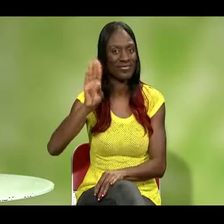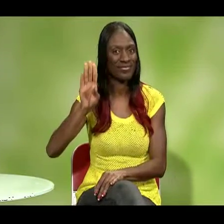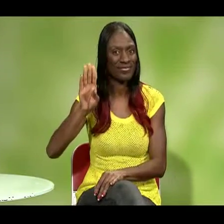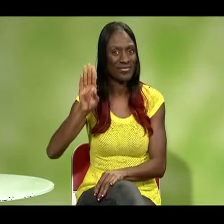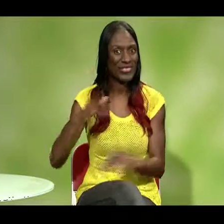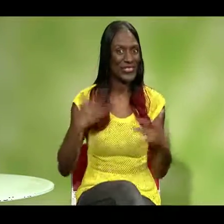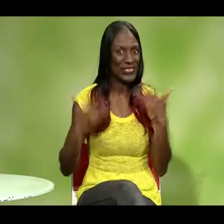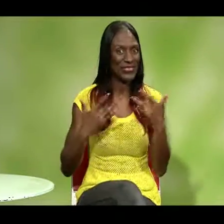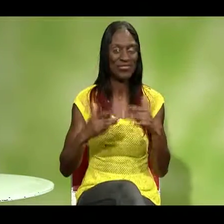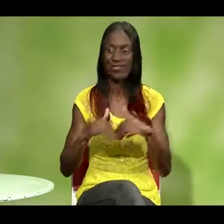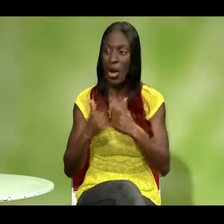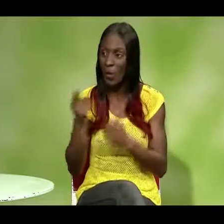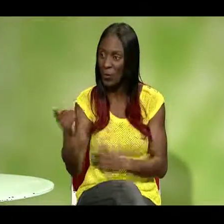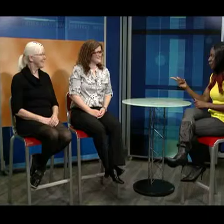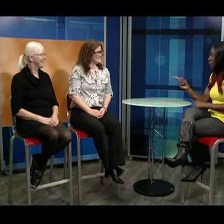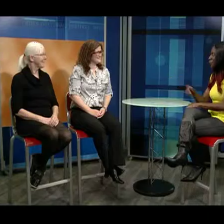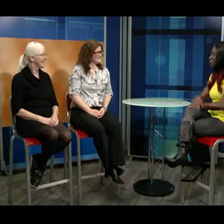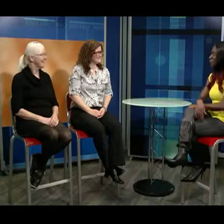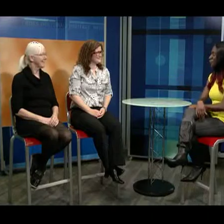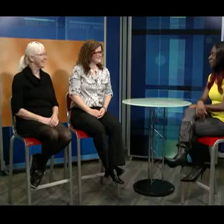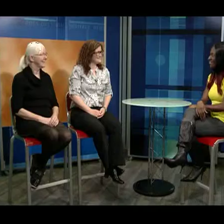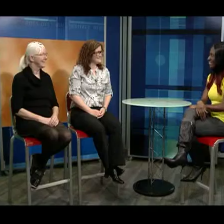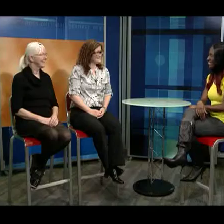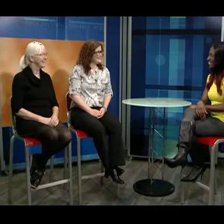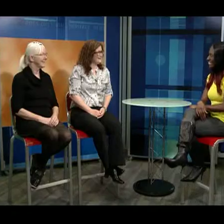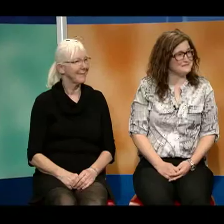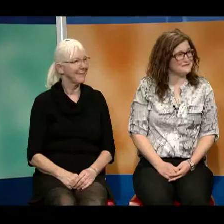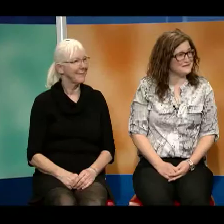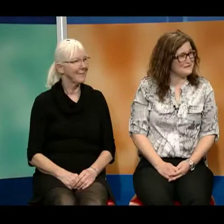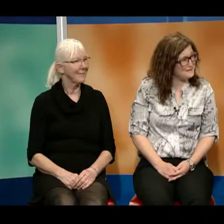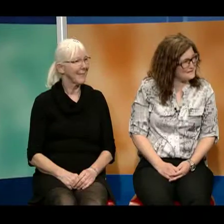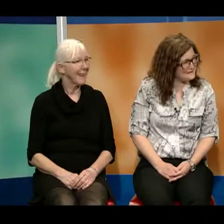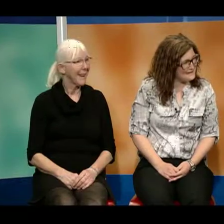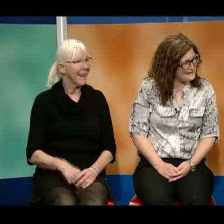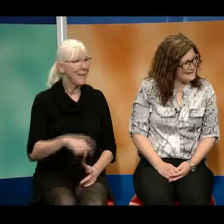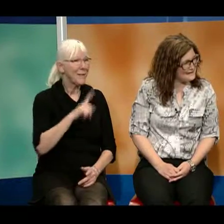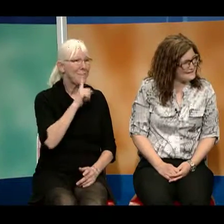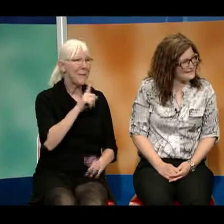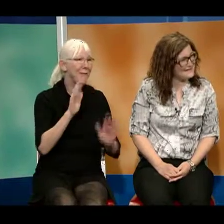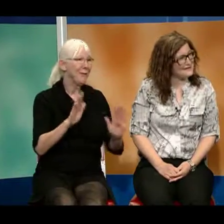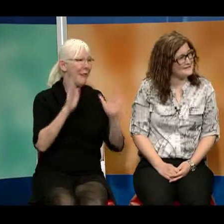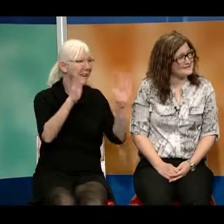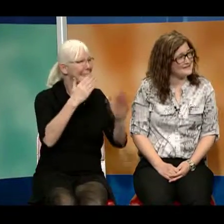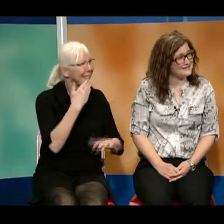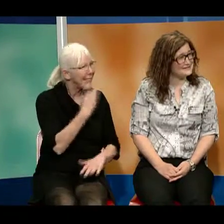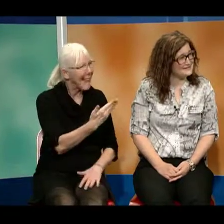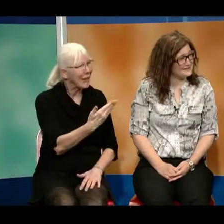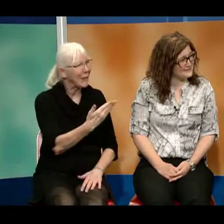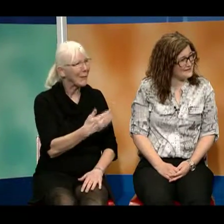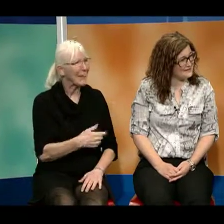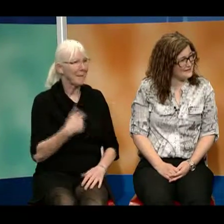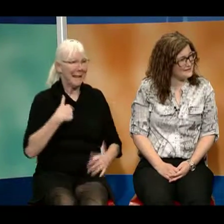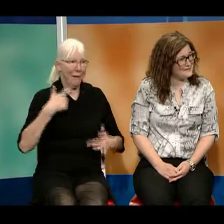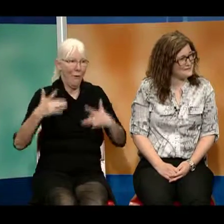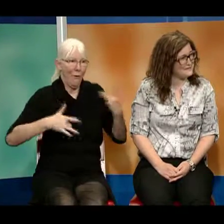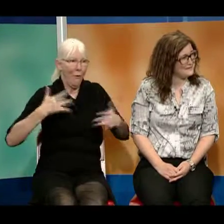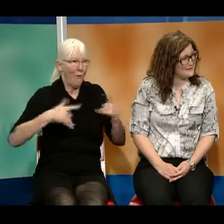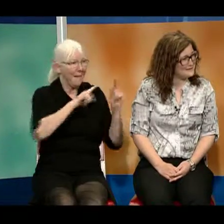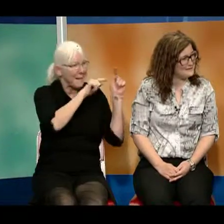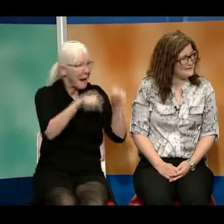Robb. We're very excited. How are you Alyssa? I'm doing very well, thank you. And I'm excited to be here. Thank you for inviting me